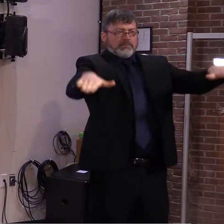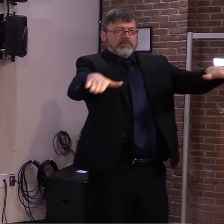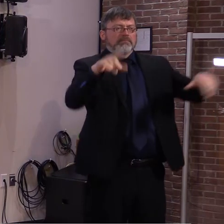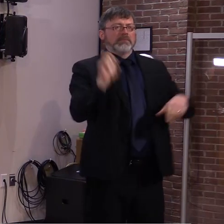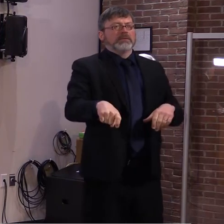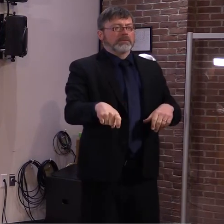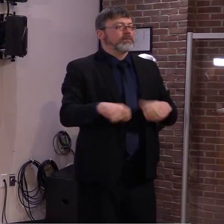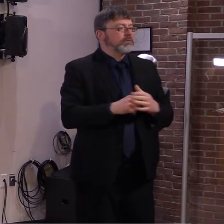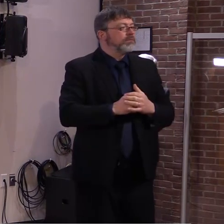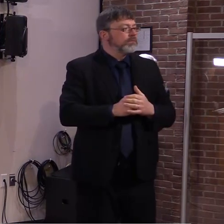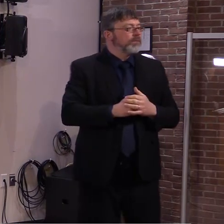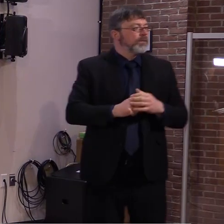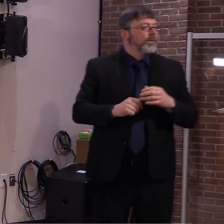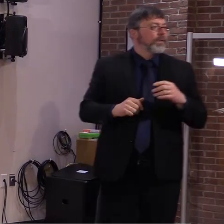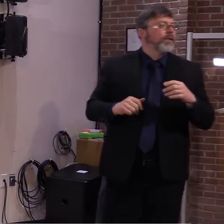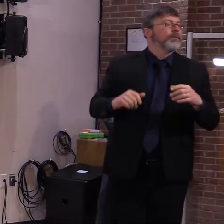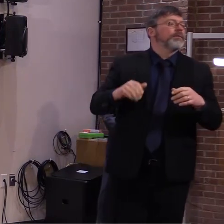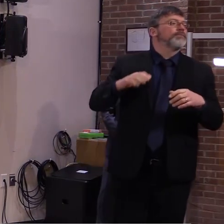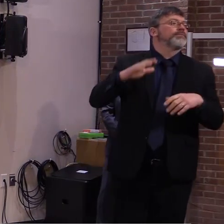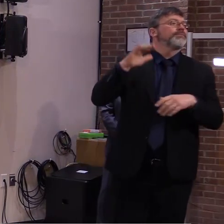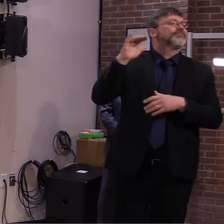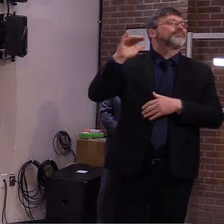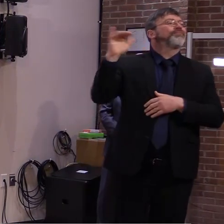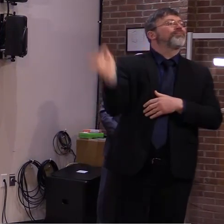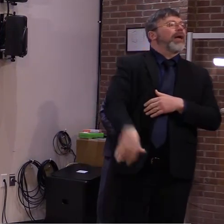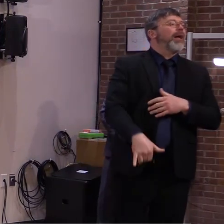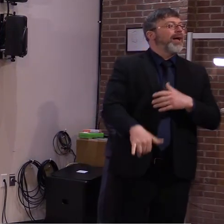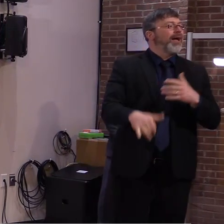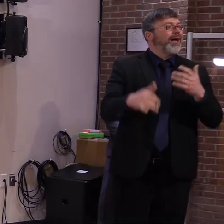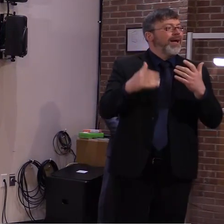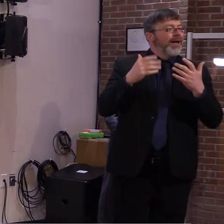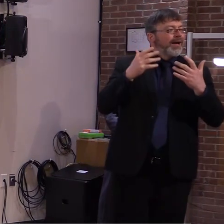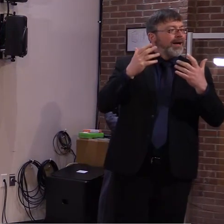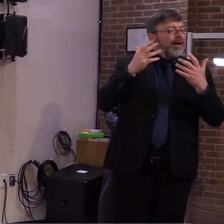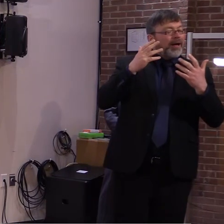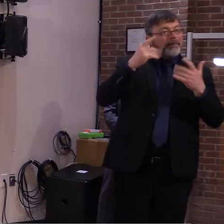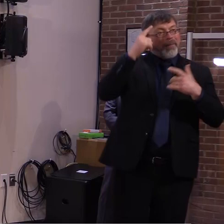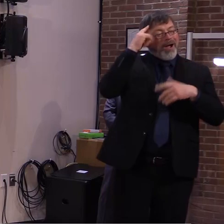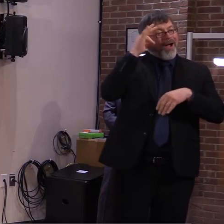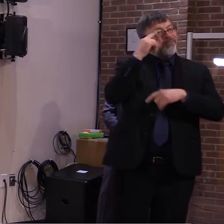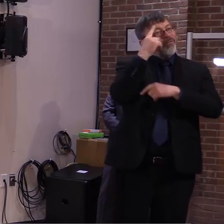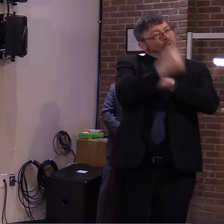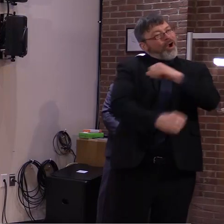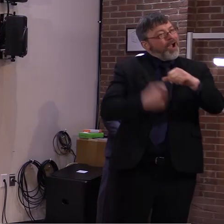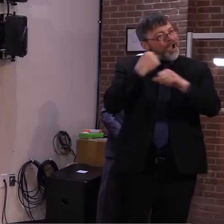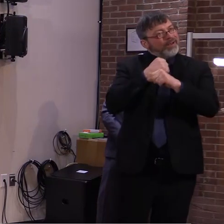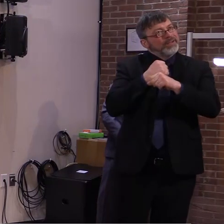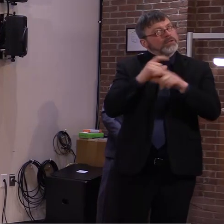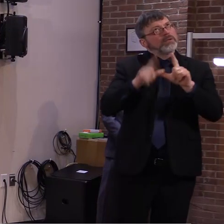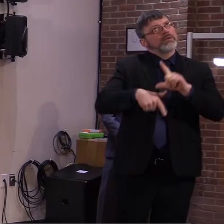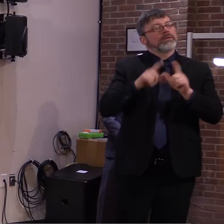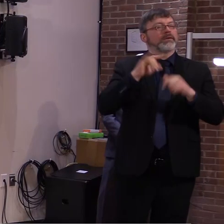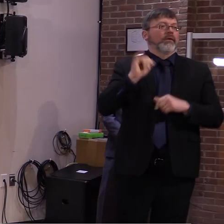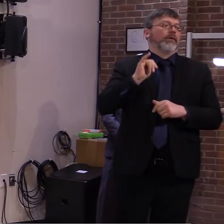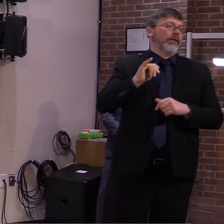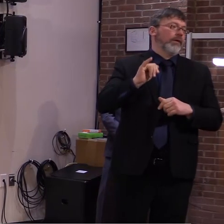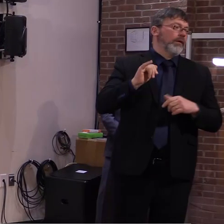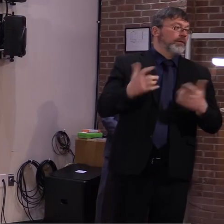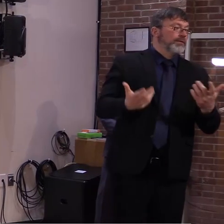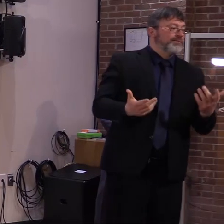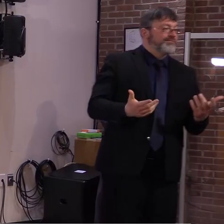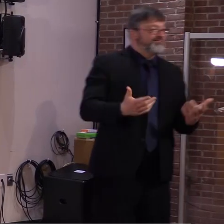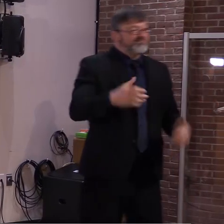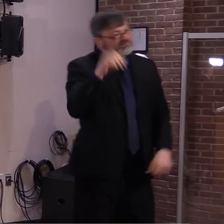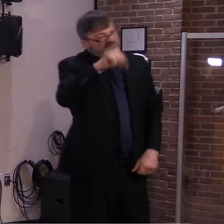Yeah, it's a program requirement that individuals must reapply every 12 months and that we